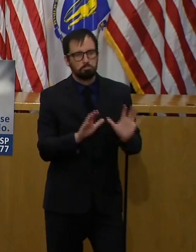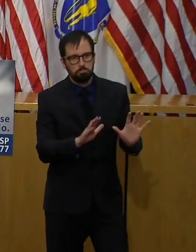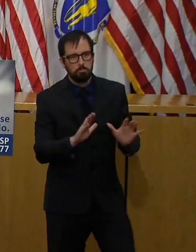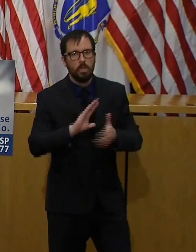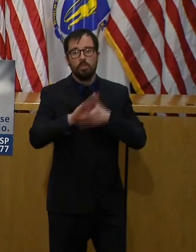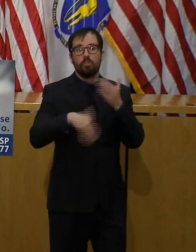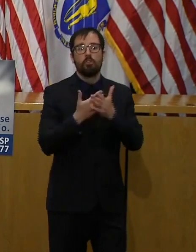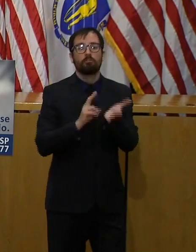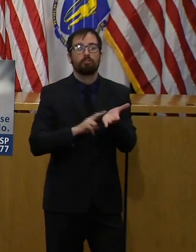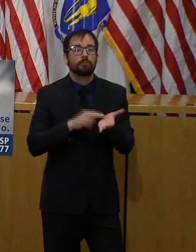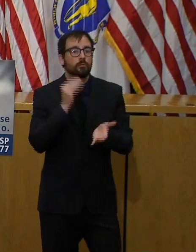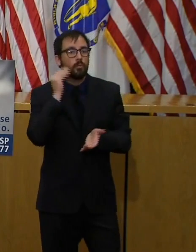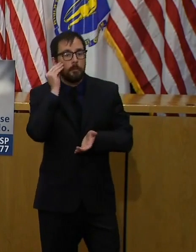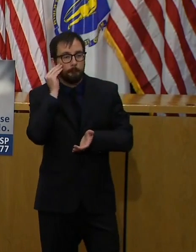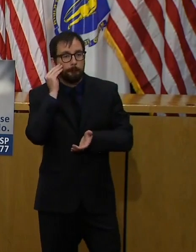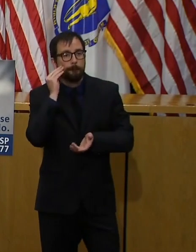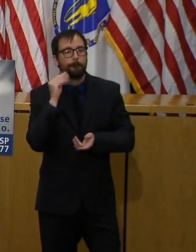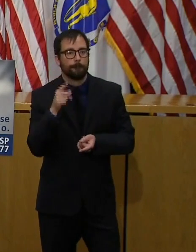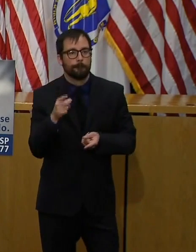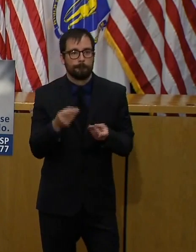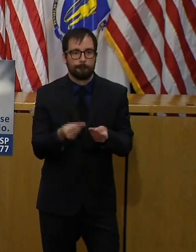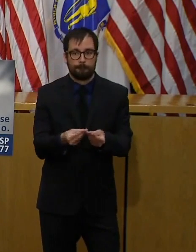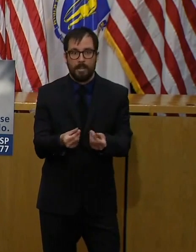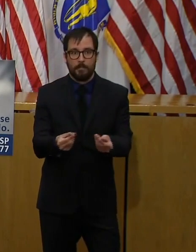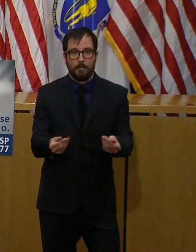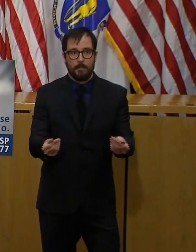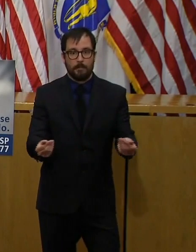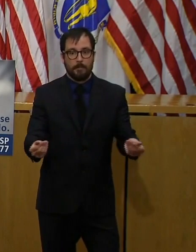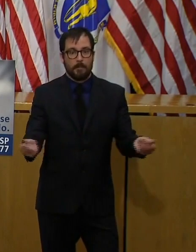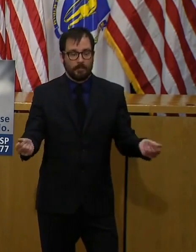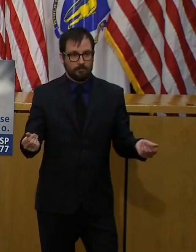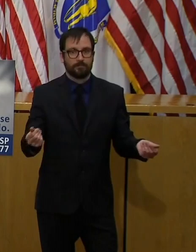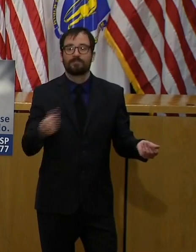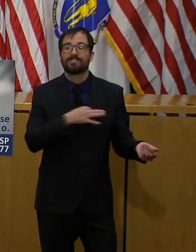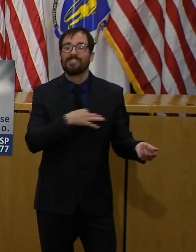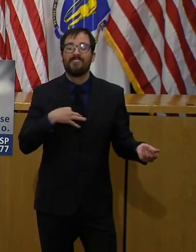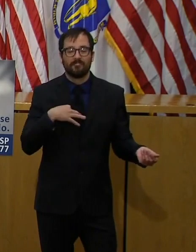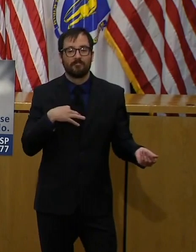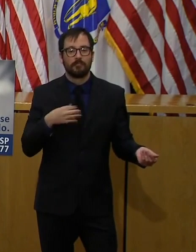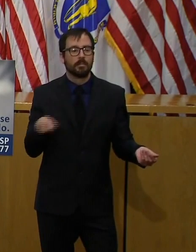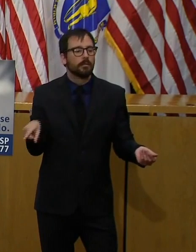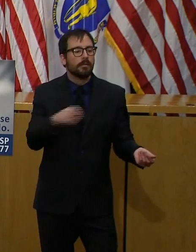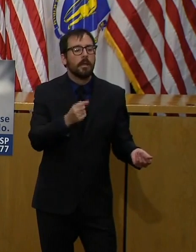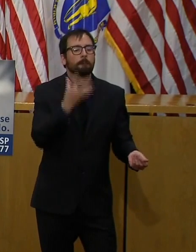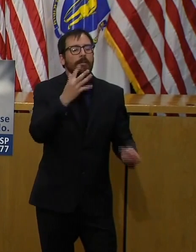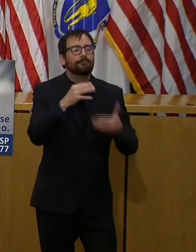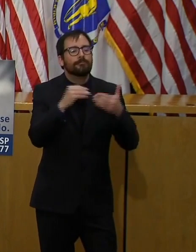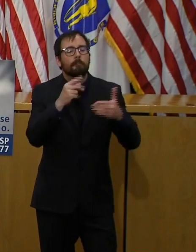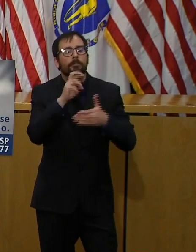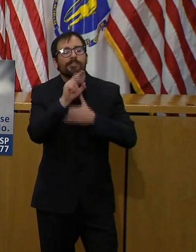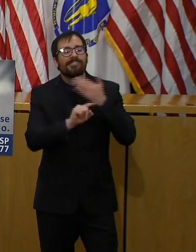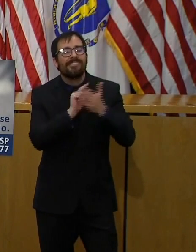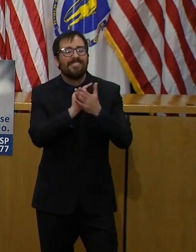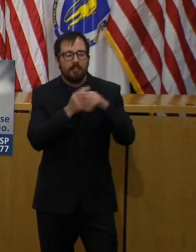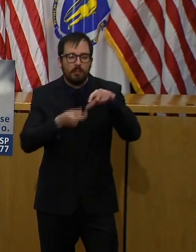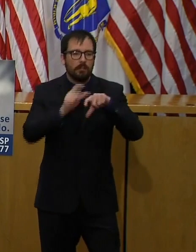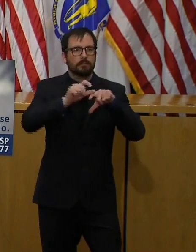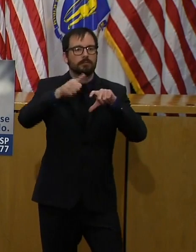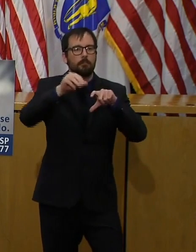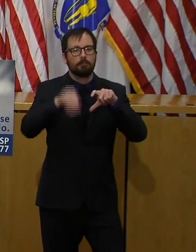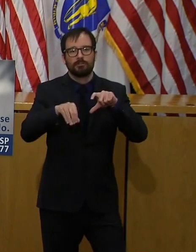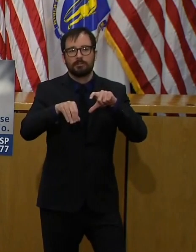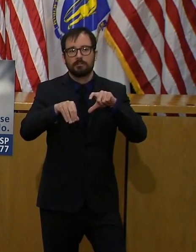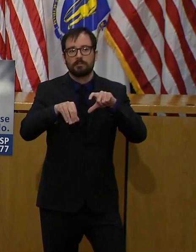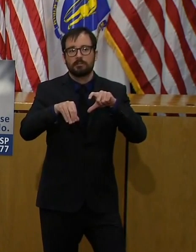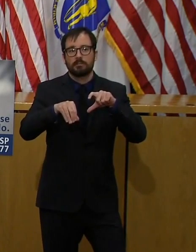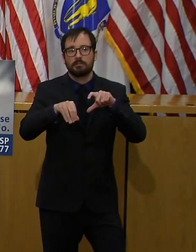no attestation, that's just a 10% across-the-board rate increase, and it's retroactive to April 1st. That's one, so